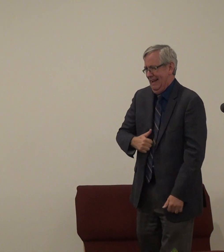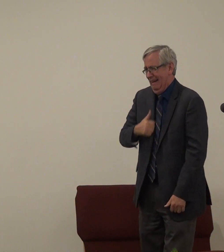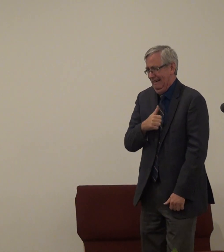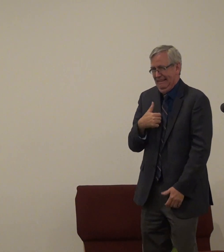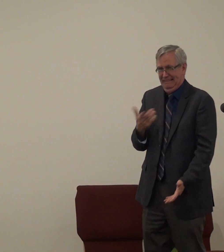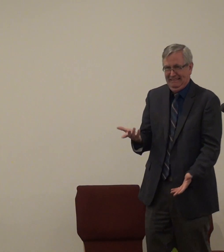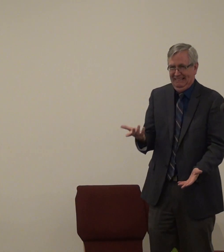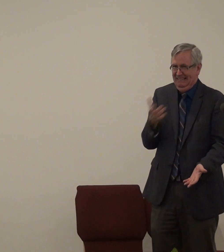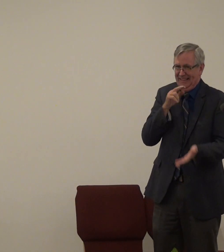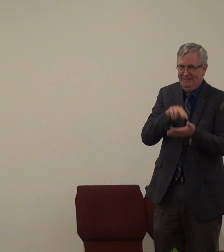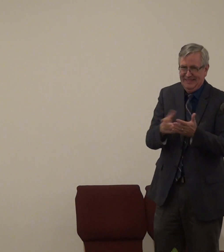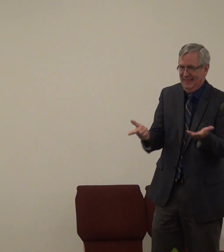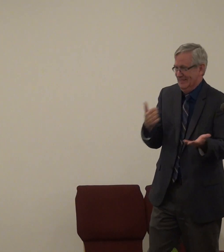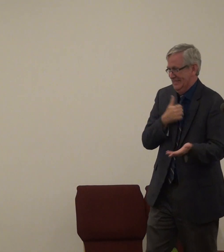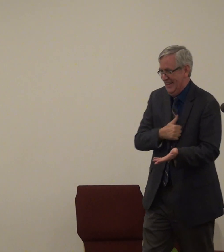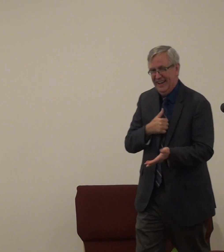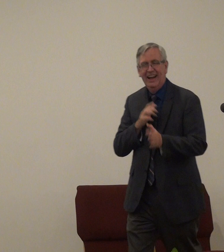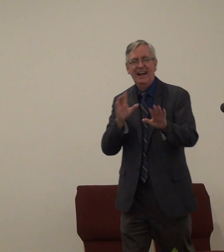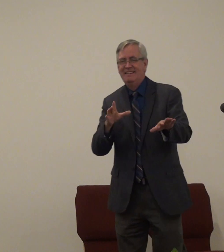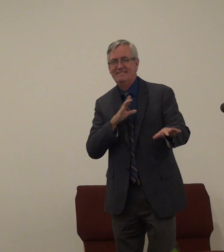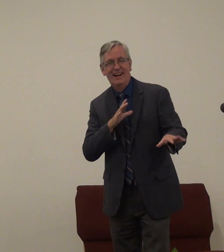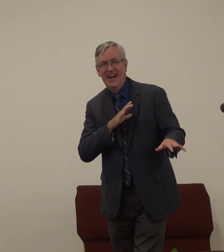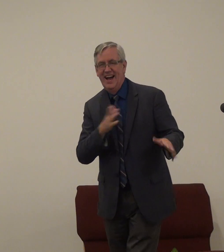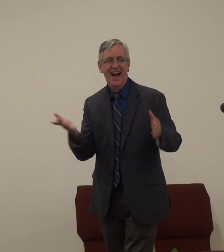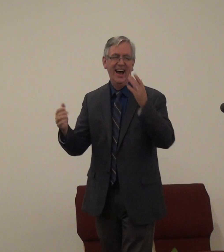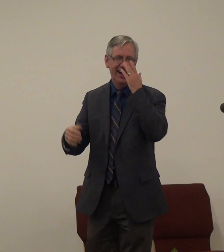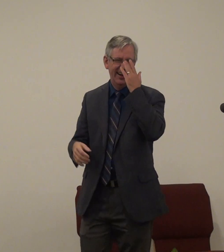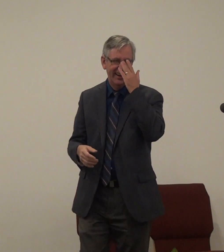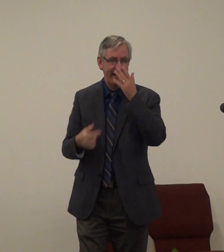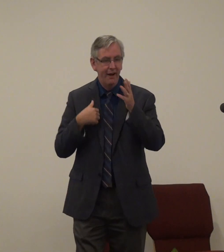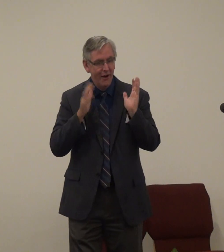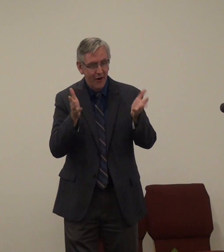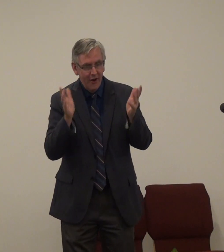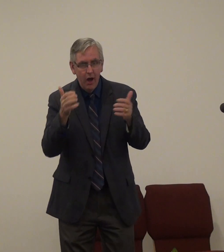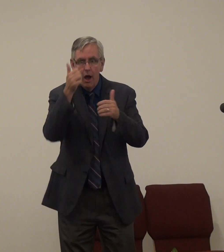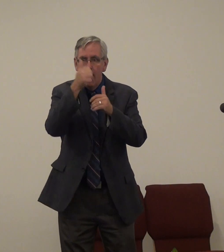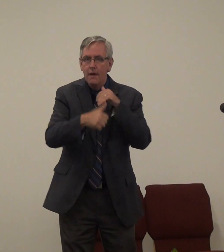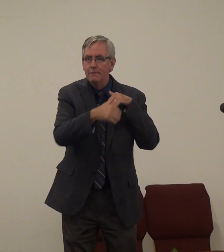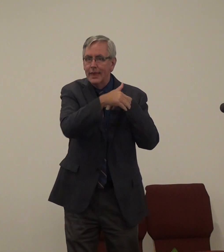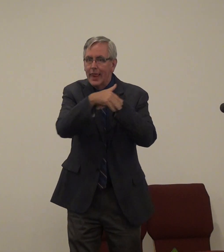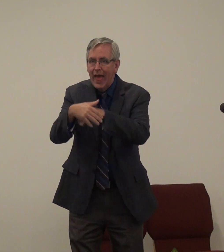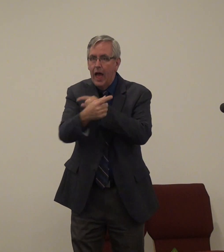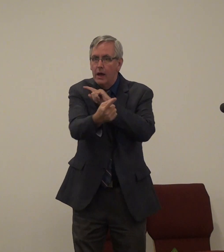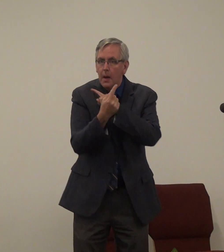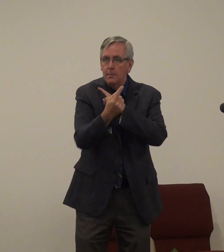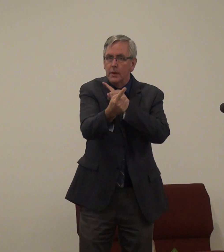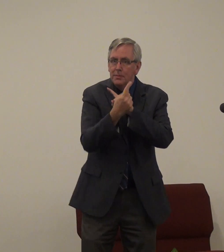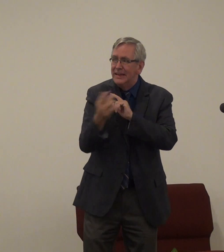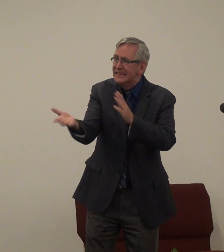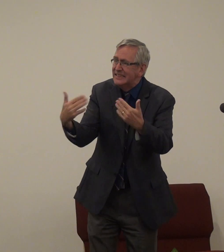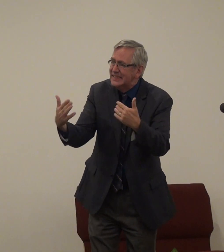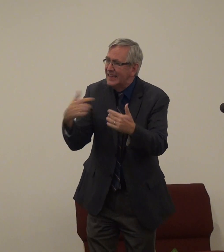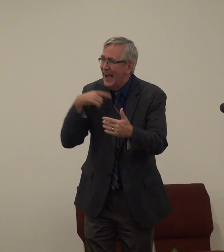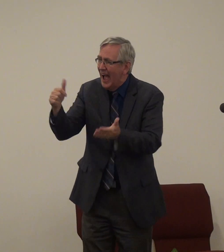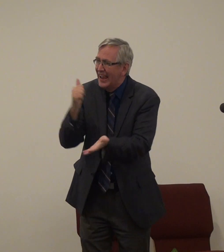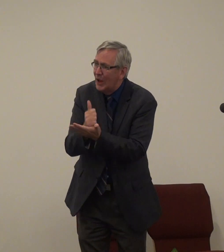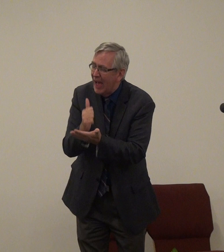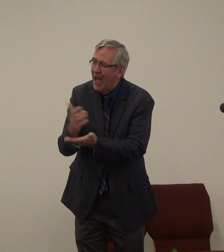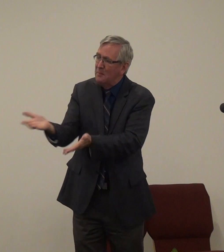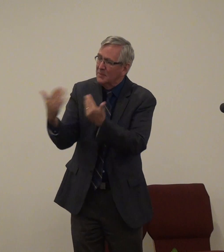I remember that. I'm really sorry. I didn't know what to do. So we talked every night of that conference. He kept coming and talking to me,